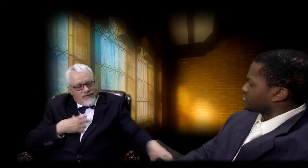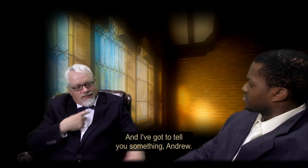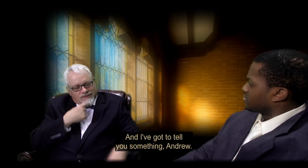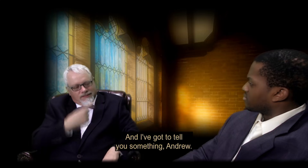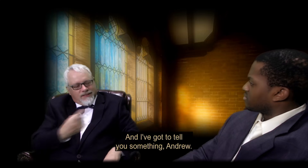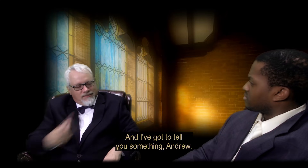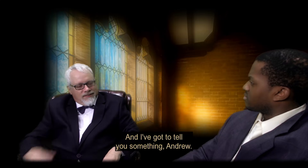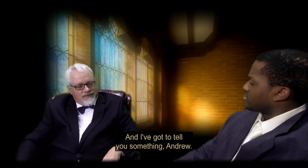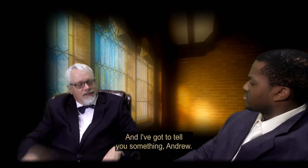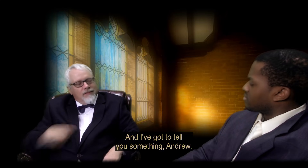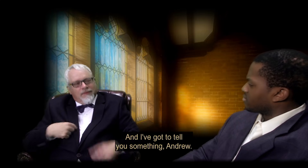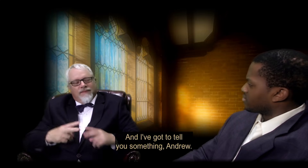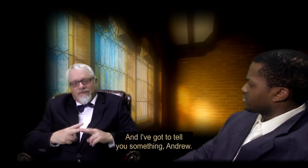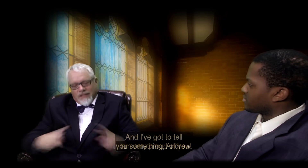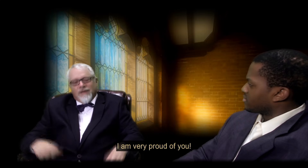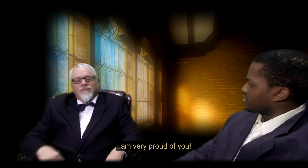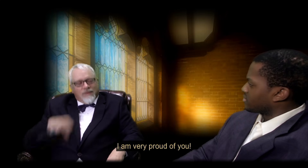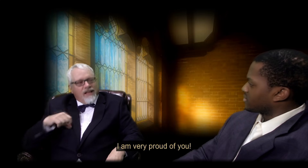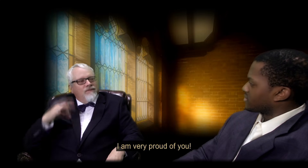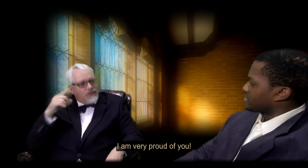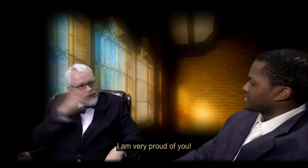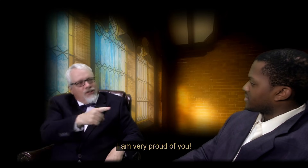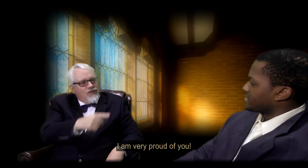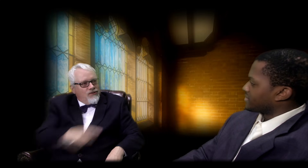And I've got to tell you something, Andrew. I am very proud of you.